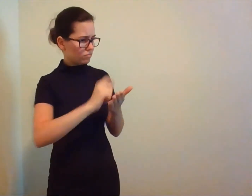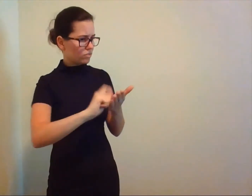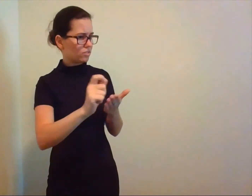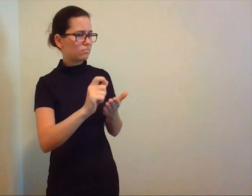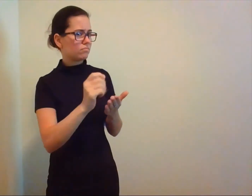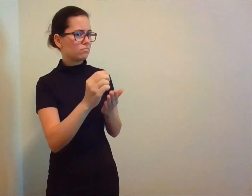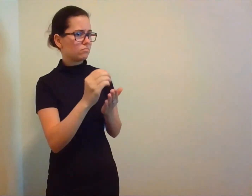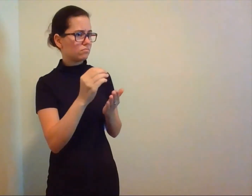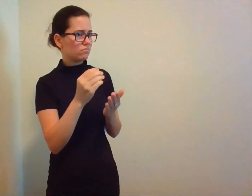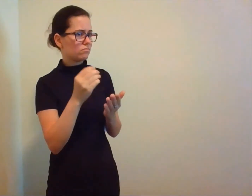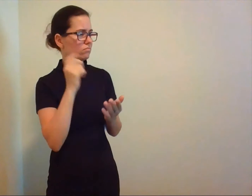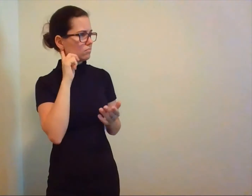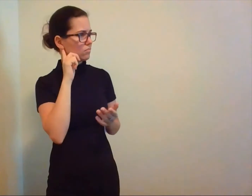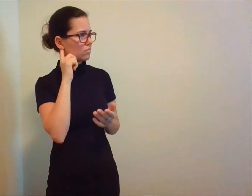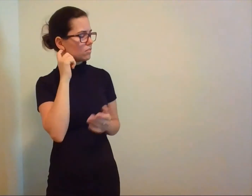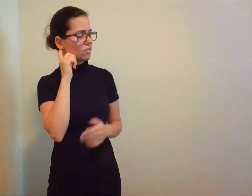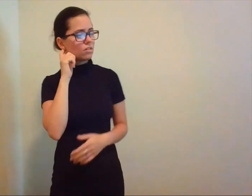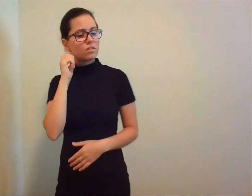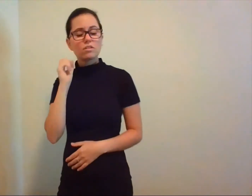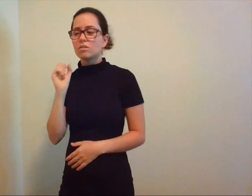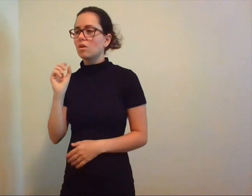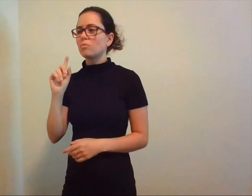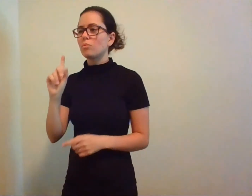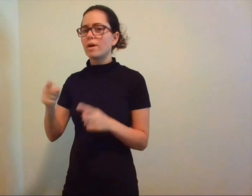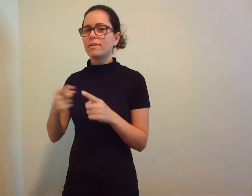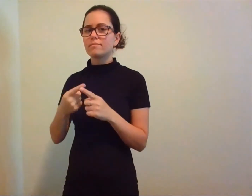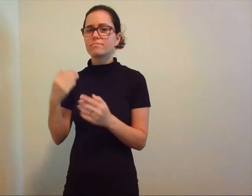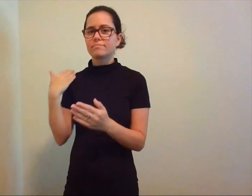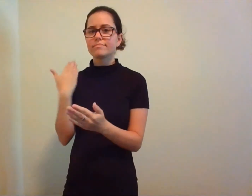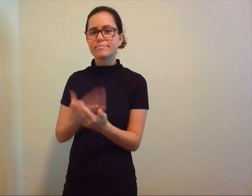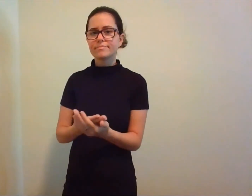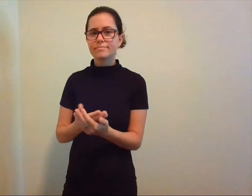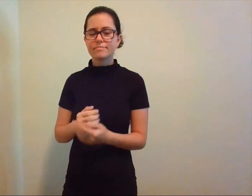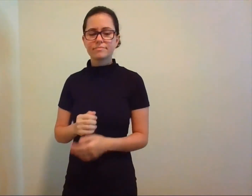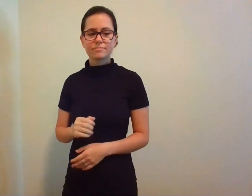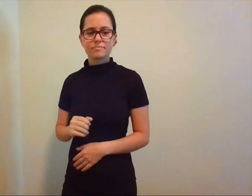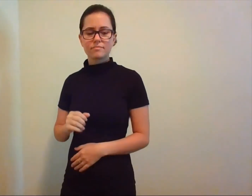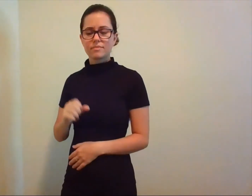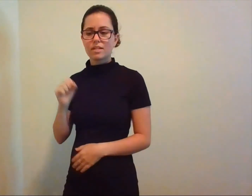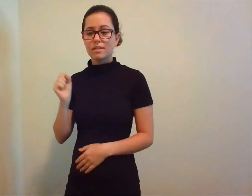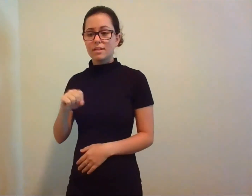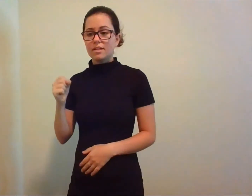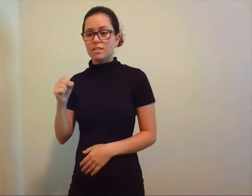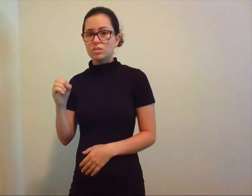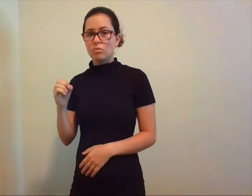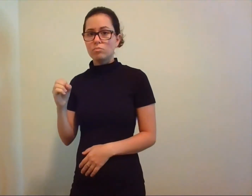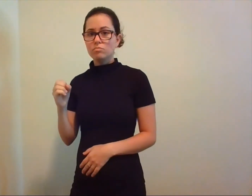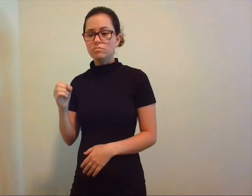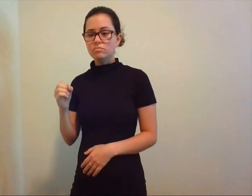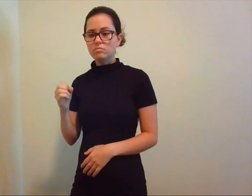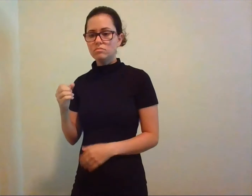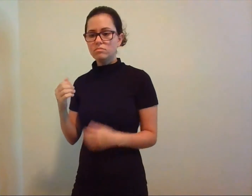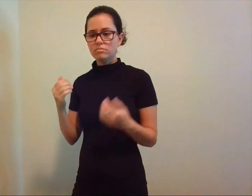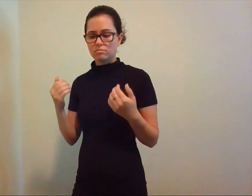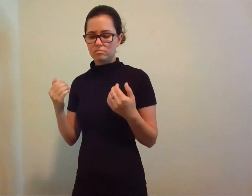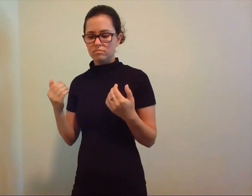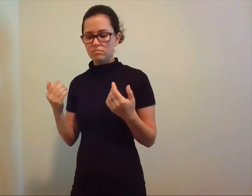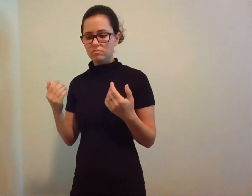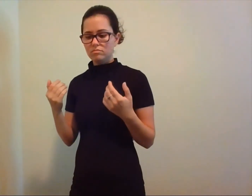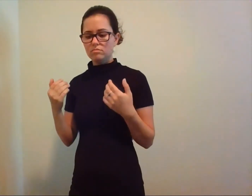reservations to get a massage. When you go, it's another thing you don't. You don't get in an Airbnb unless you call somebody in. And when you call somebody in for a massage, things get weird.